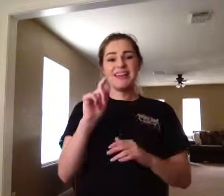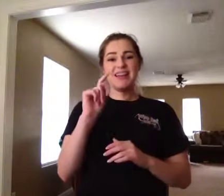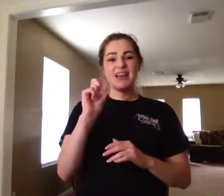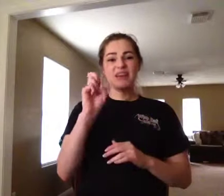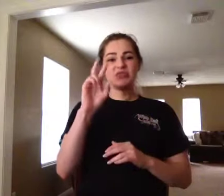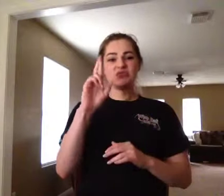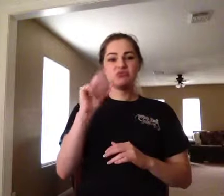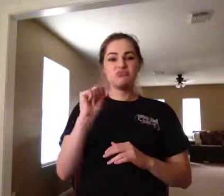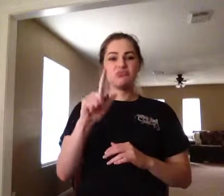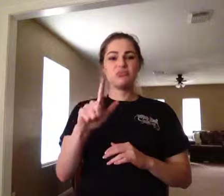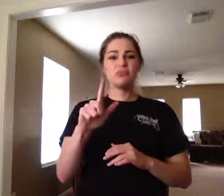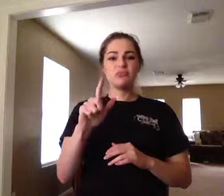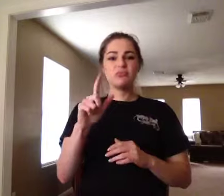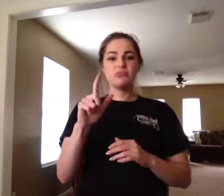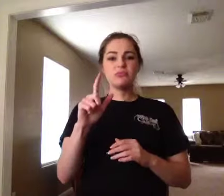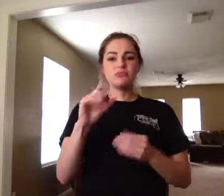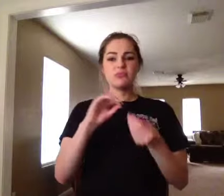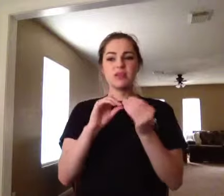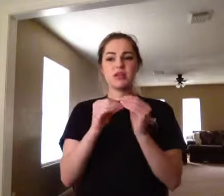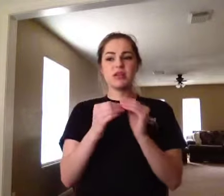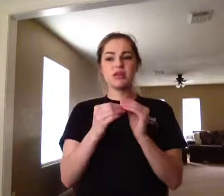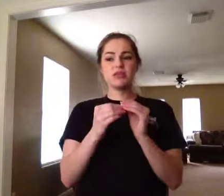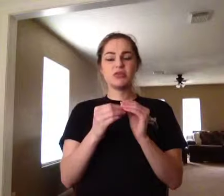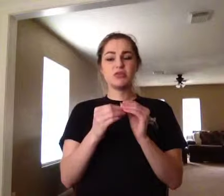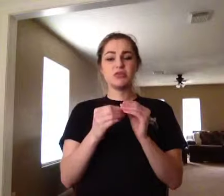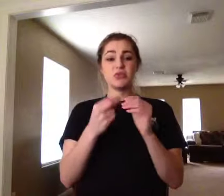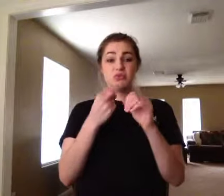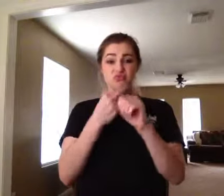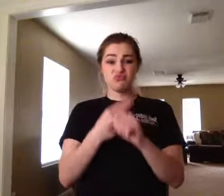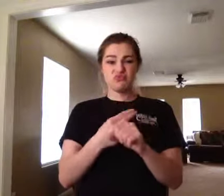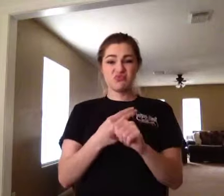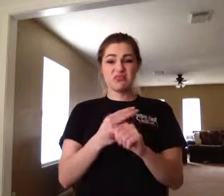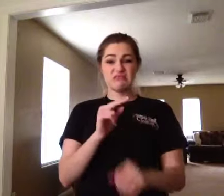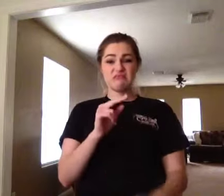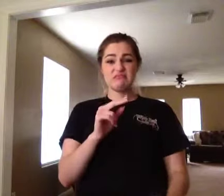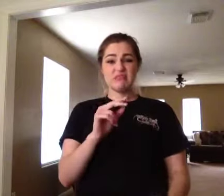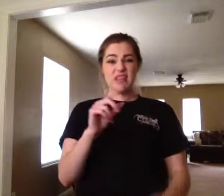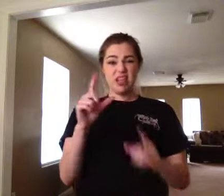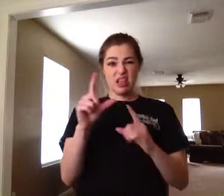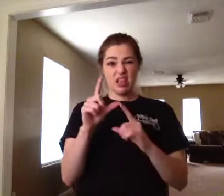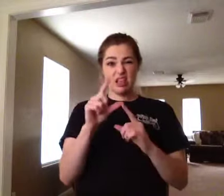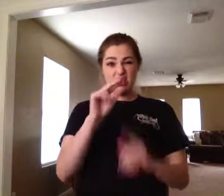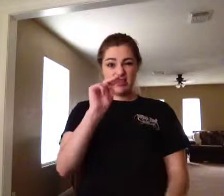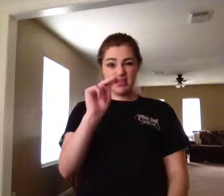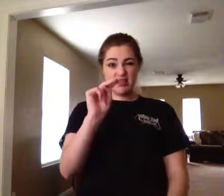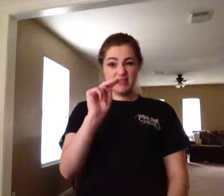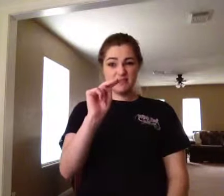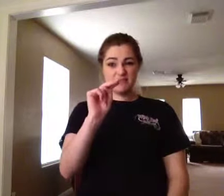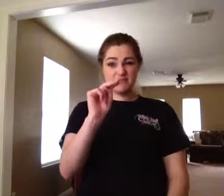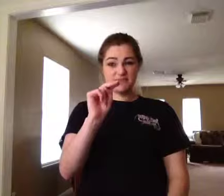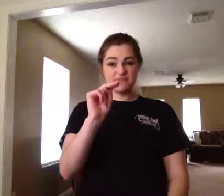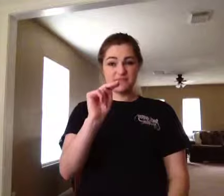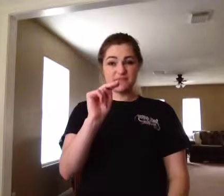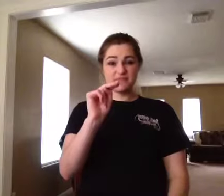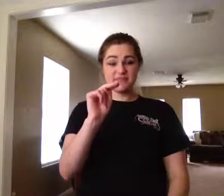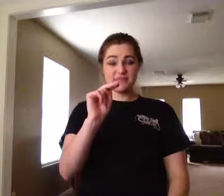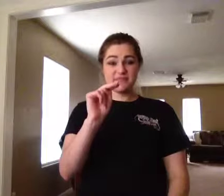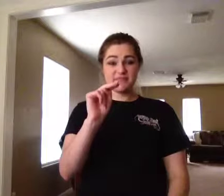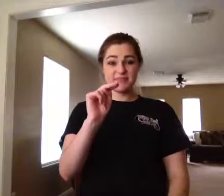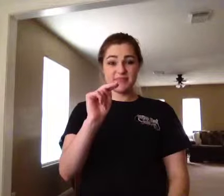rather stylized type. It has like a double bar through the center. And you'll see that in my math notes, and you'll see this in textbooks